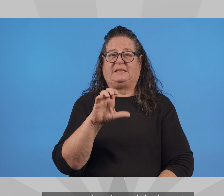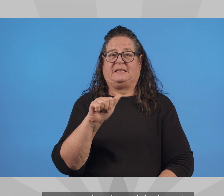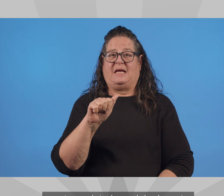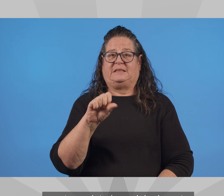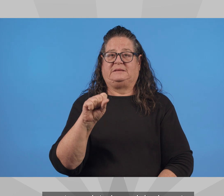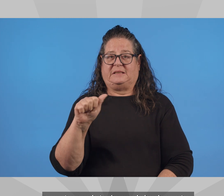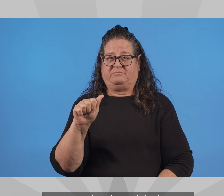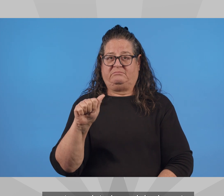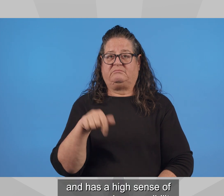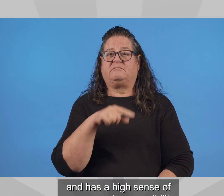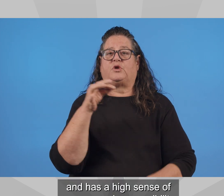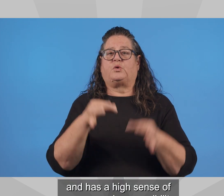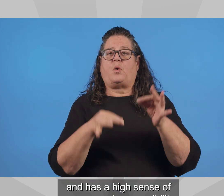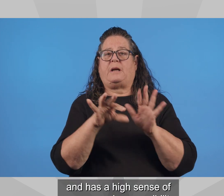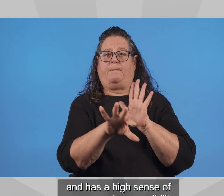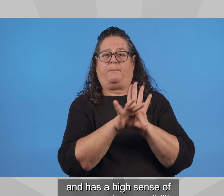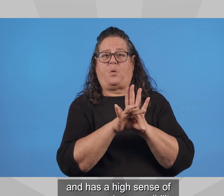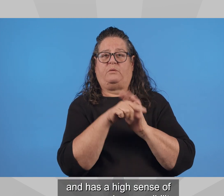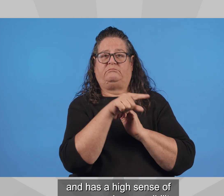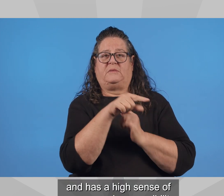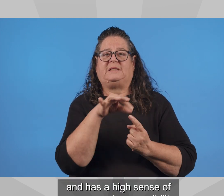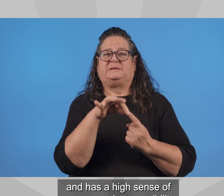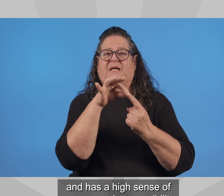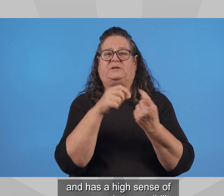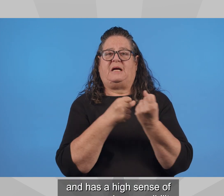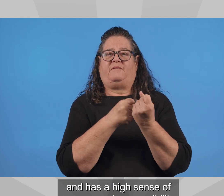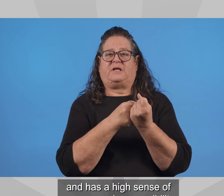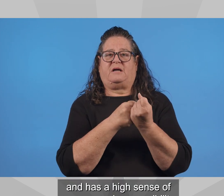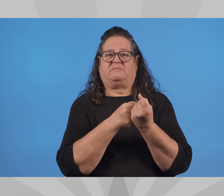advocate, and has a high sense of purpose and responsibility.